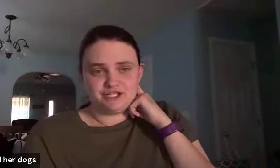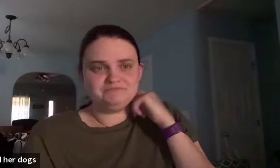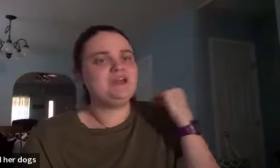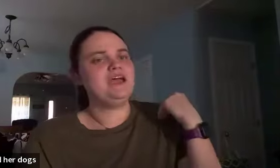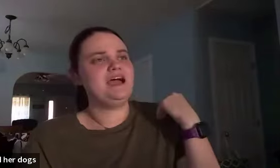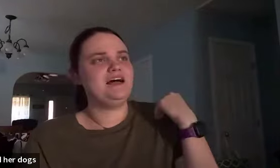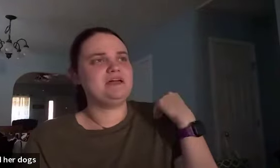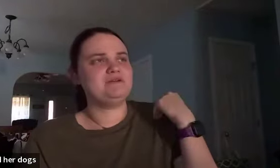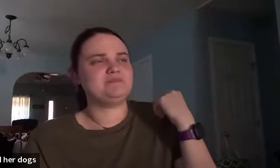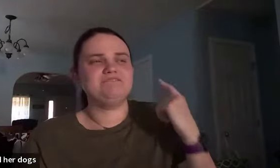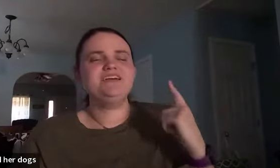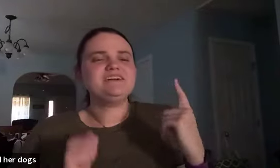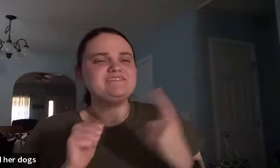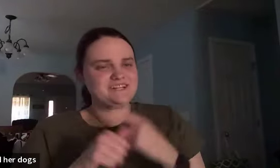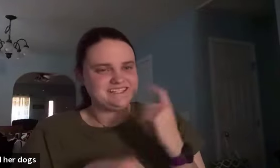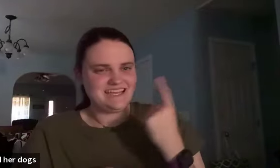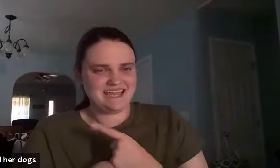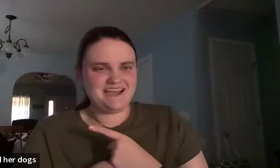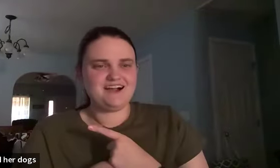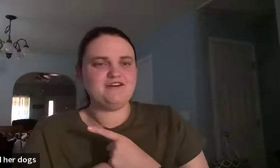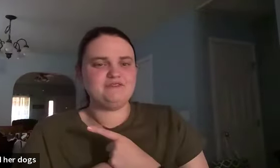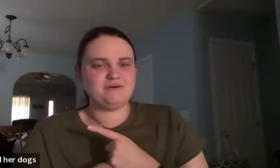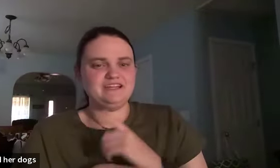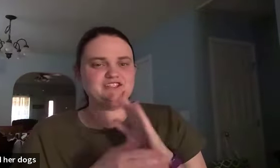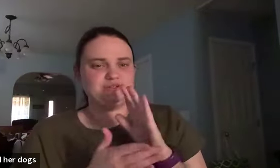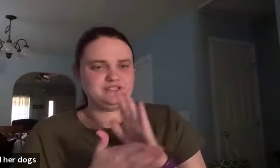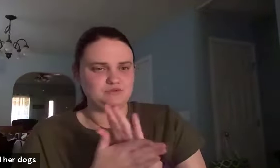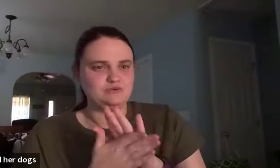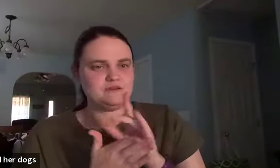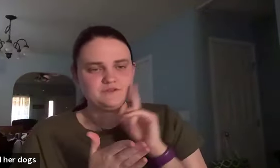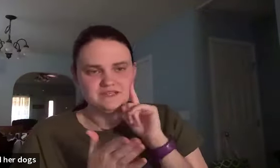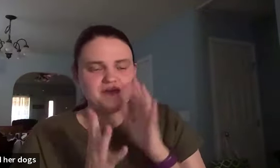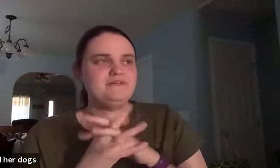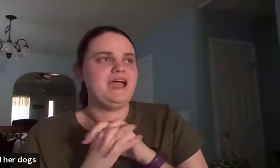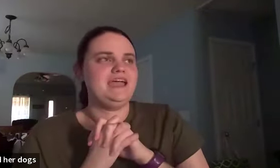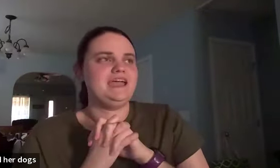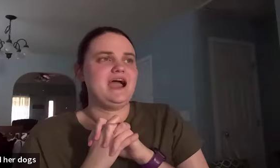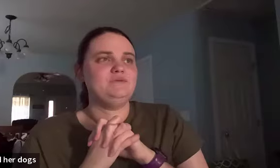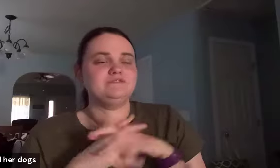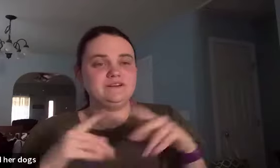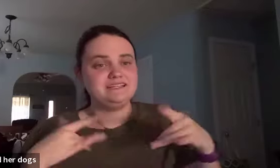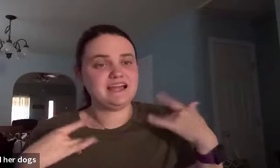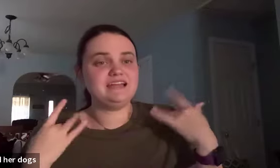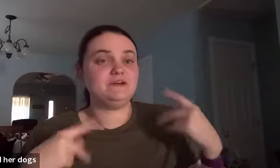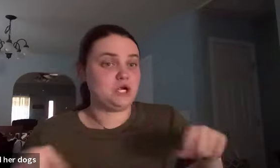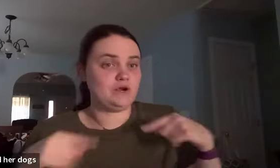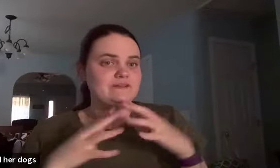intern, and it was my very first day of going to a school that was for the deaf, and I was very excited, very